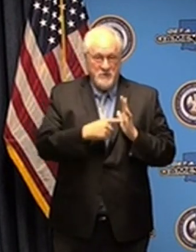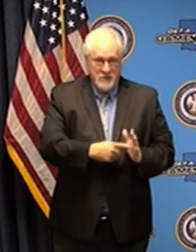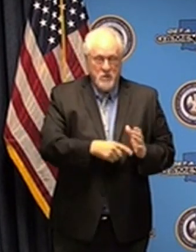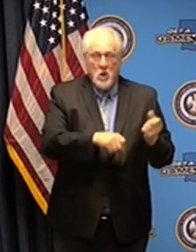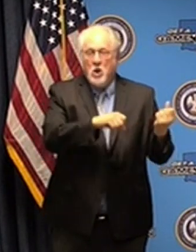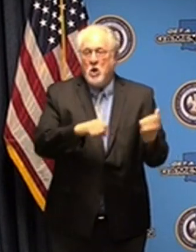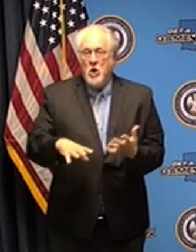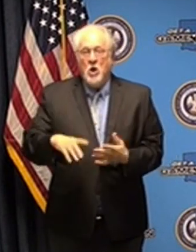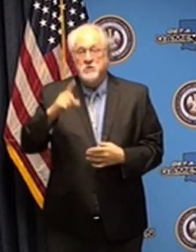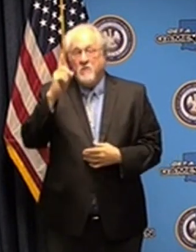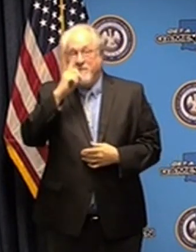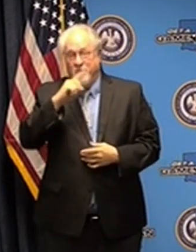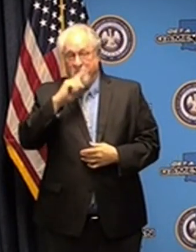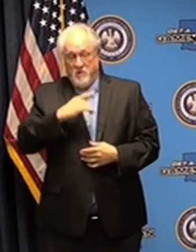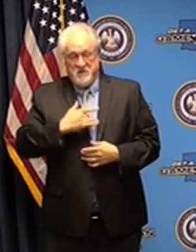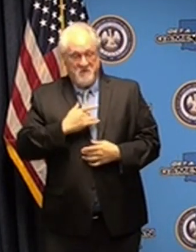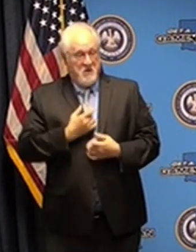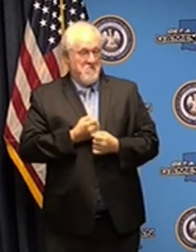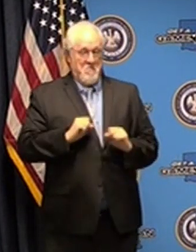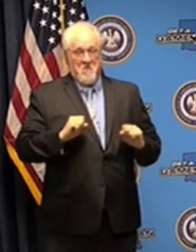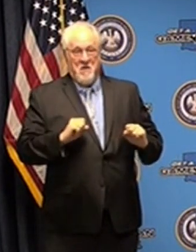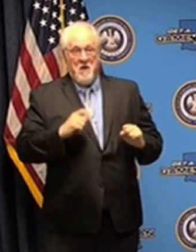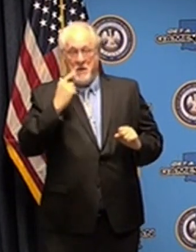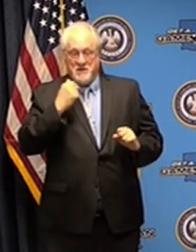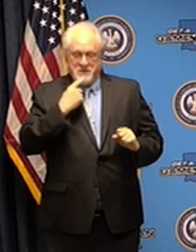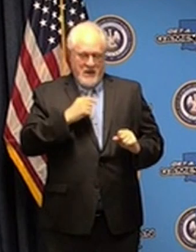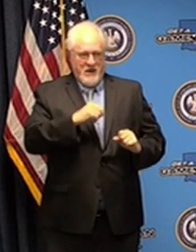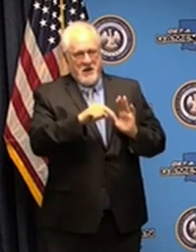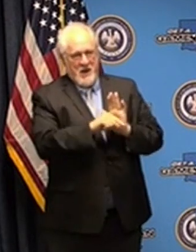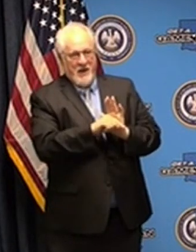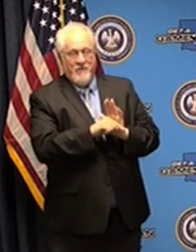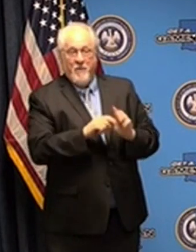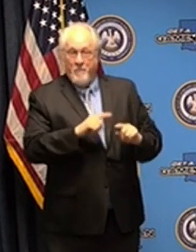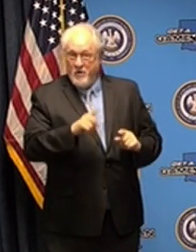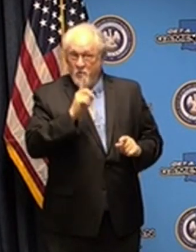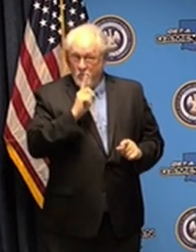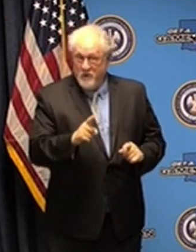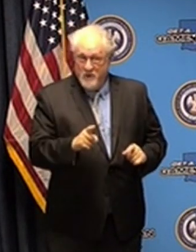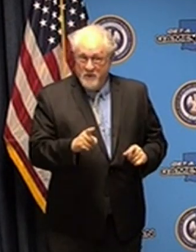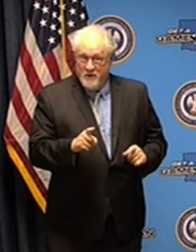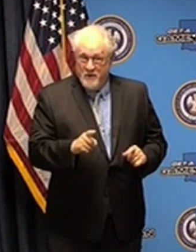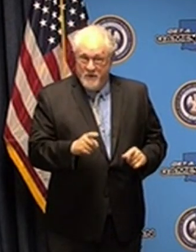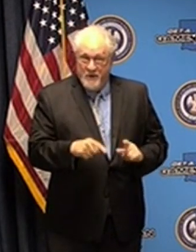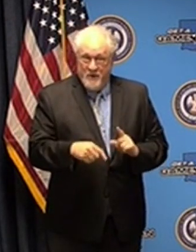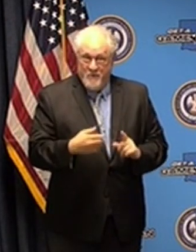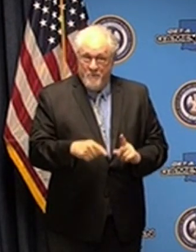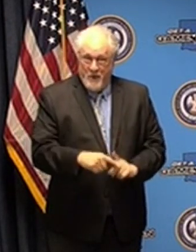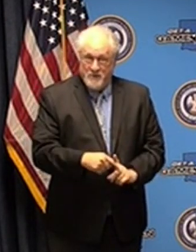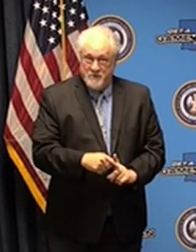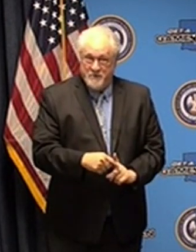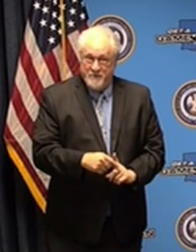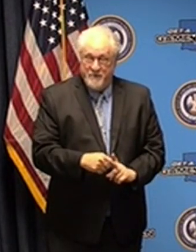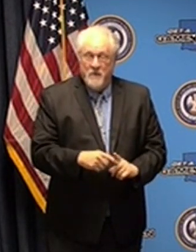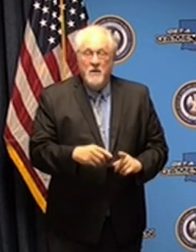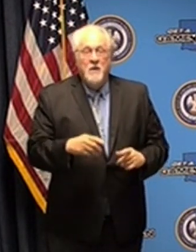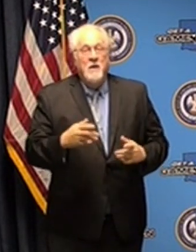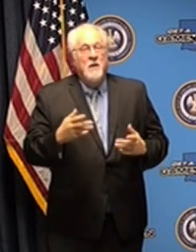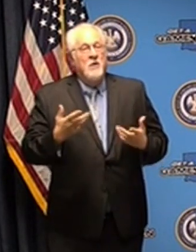can cause a false sense of security because it might say that you are negative when in fact you are positive.